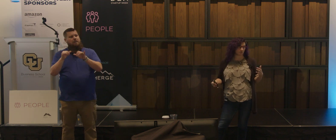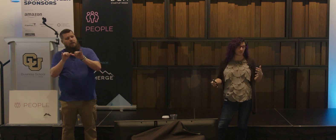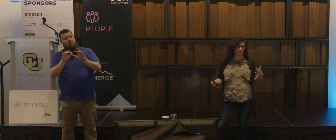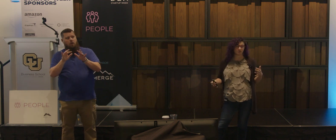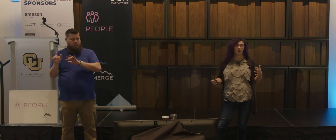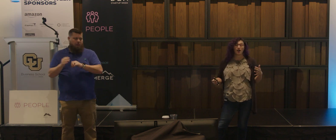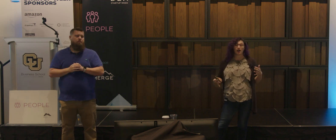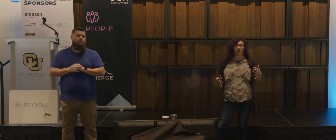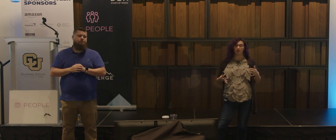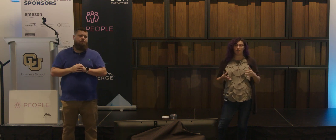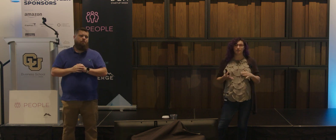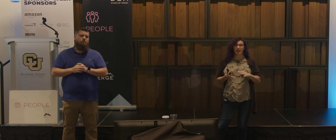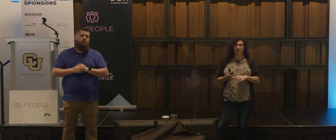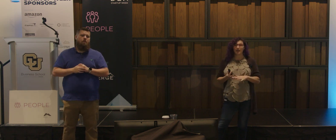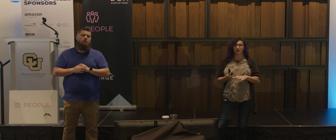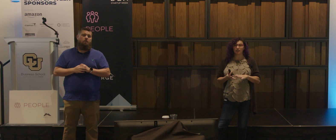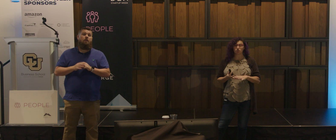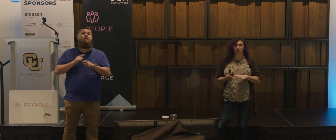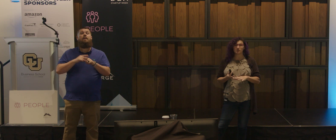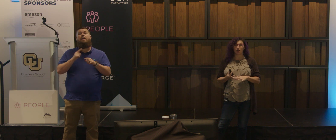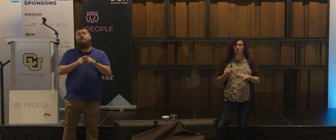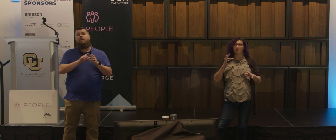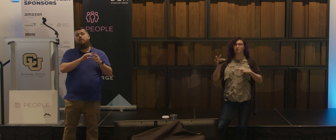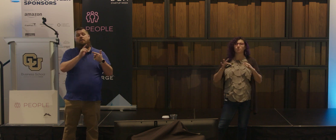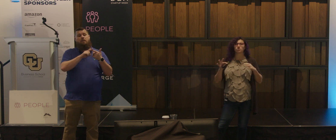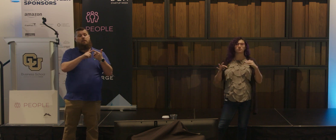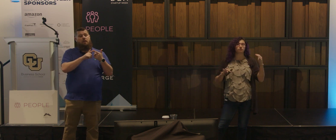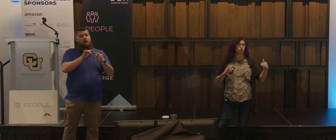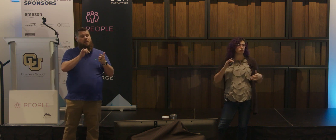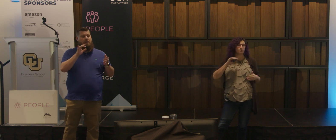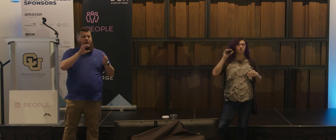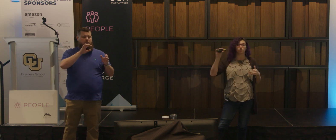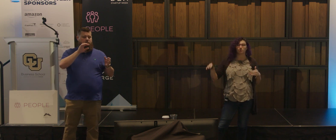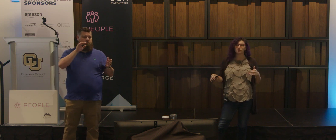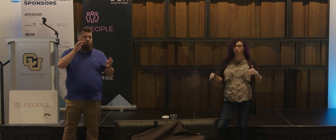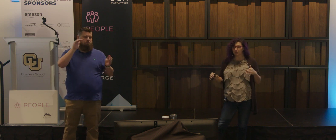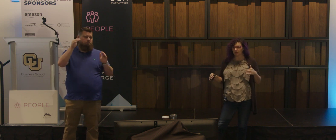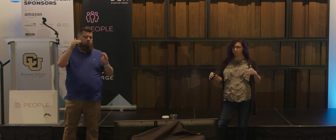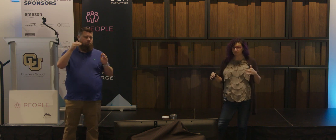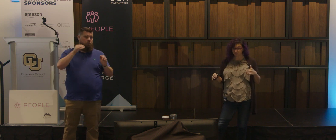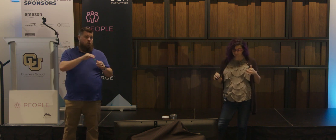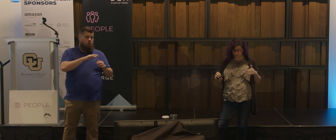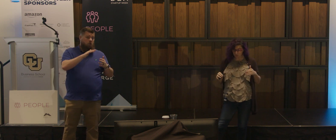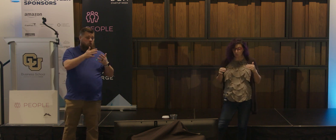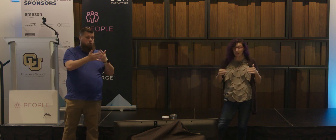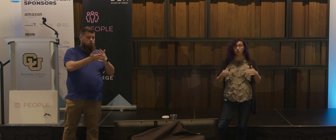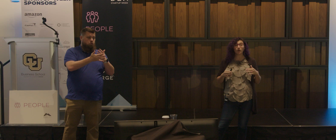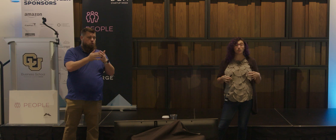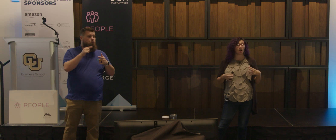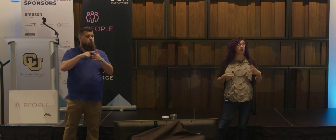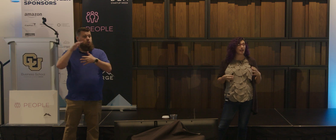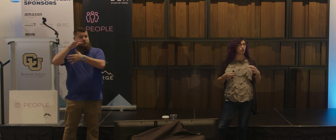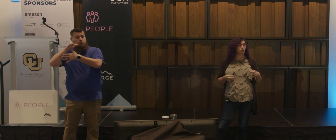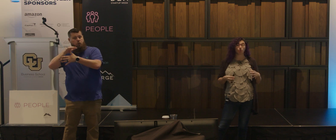of those different pieces. And then in terms of that proportion of junior people to more senior people, when